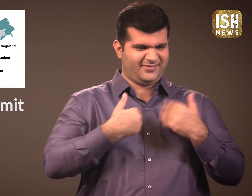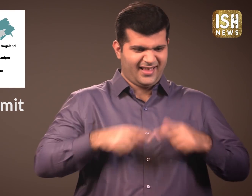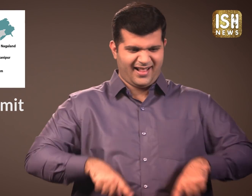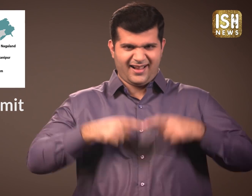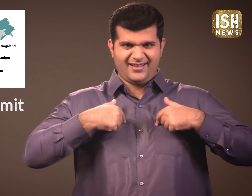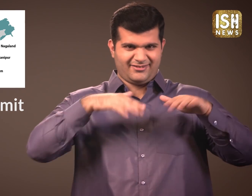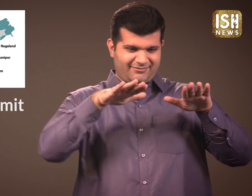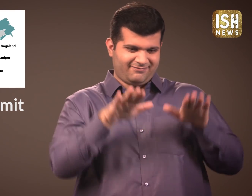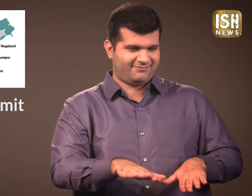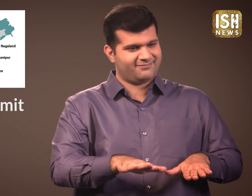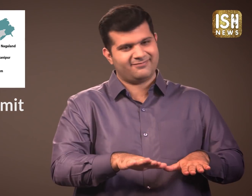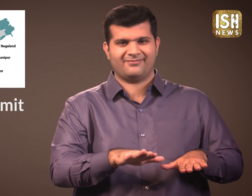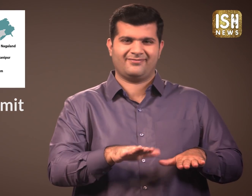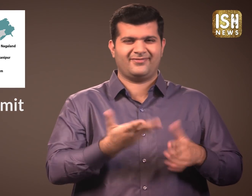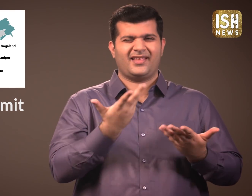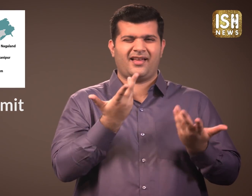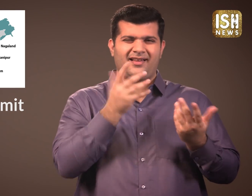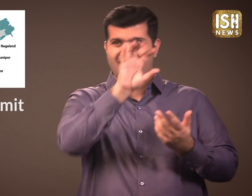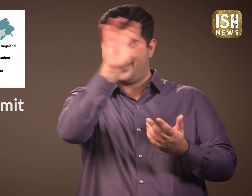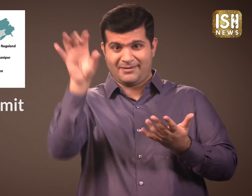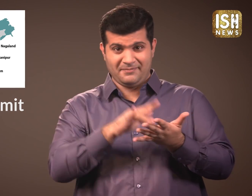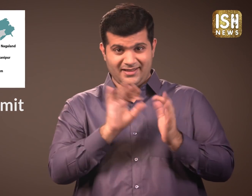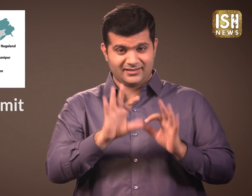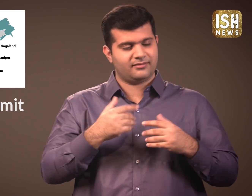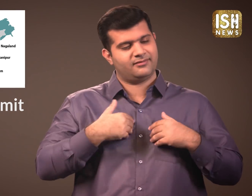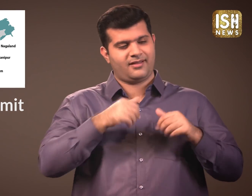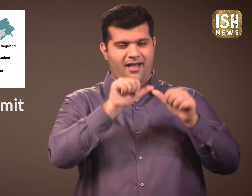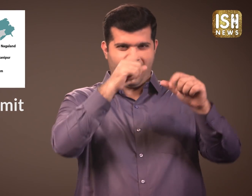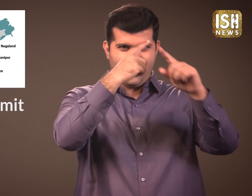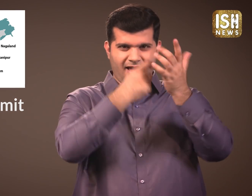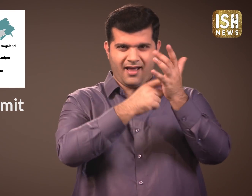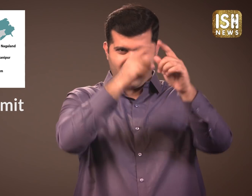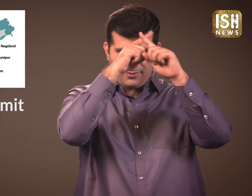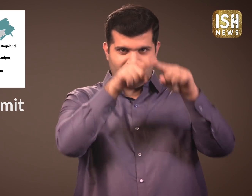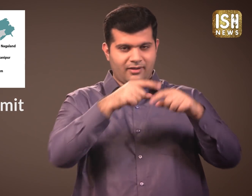For example, if they apply for an ILP card to live in Arunachal Pradesh,